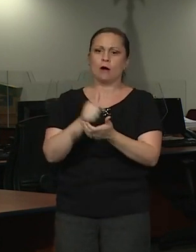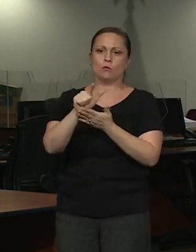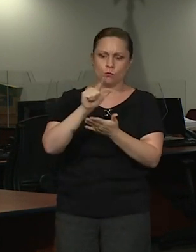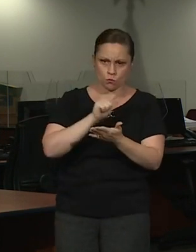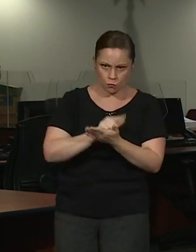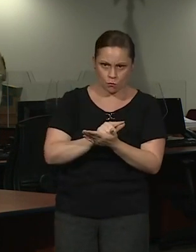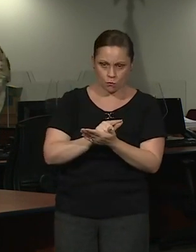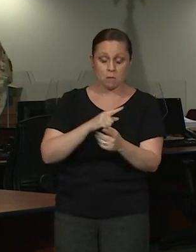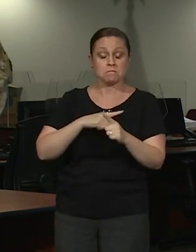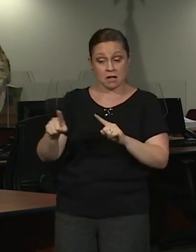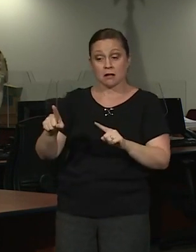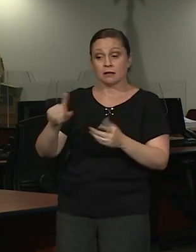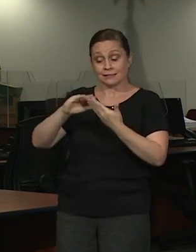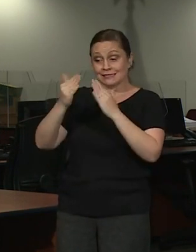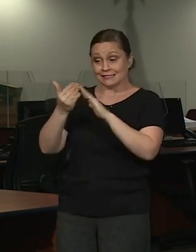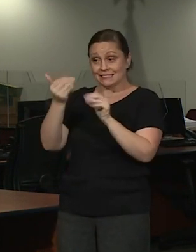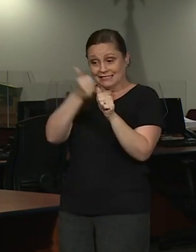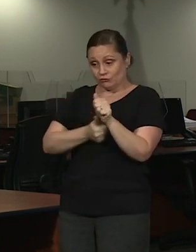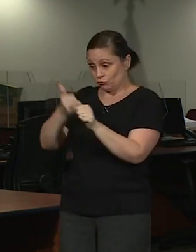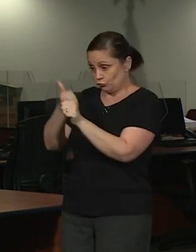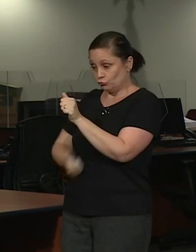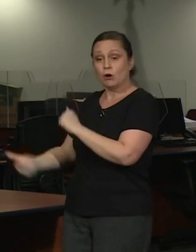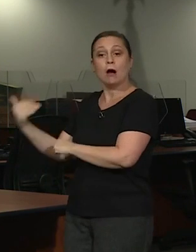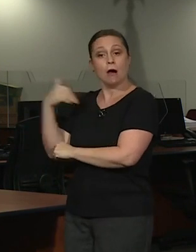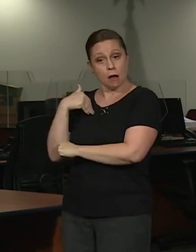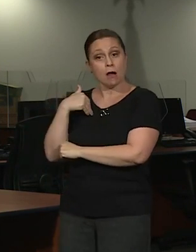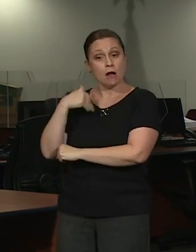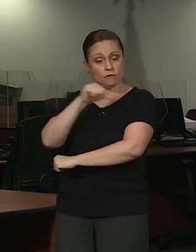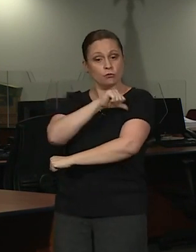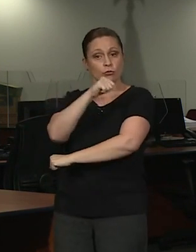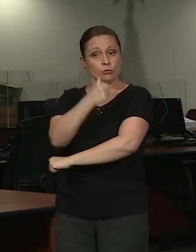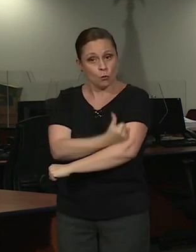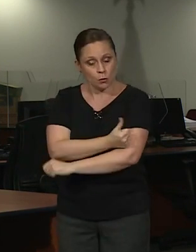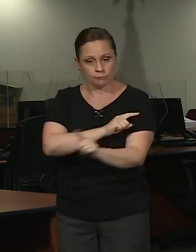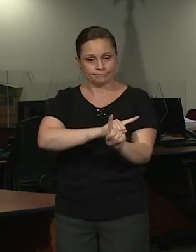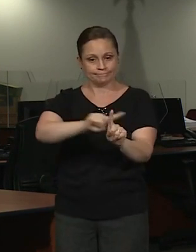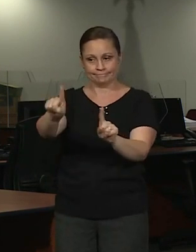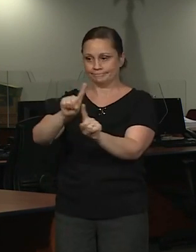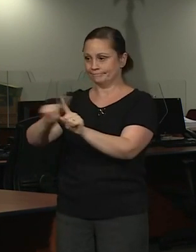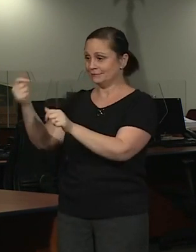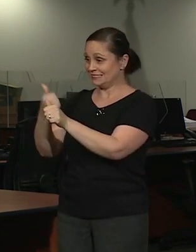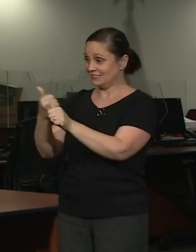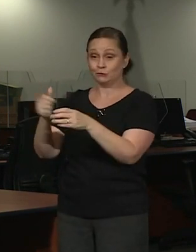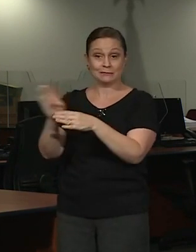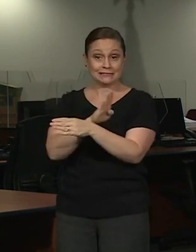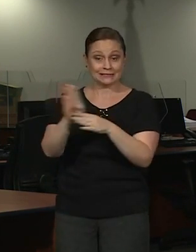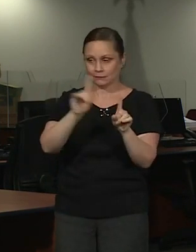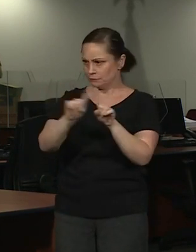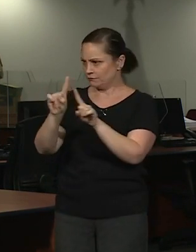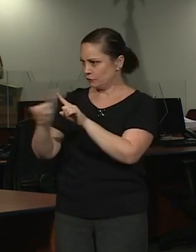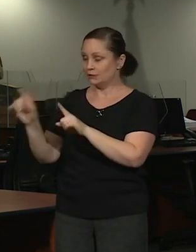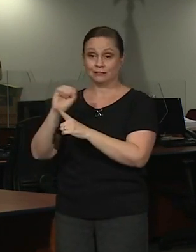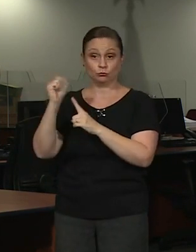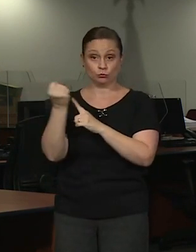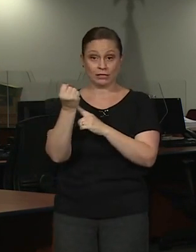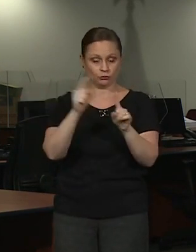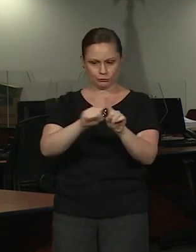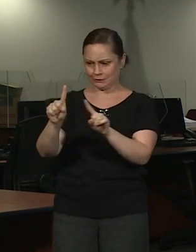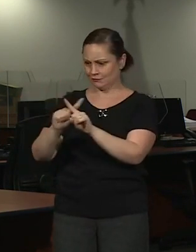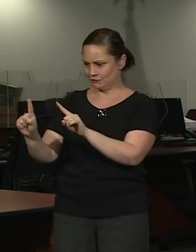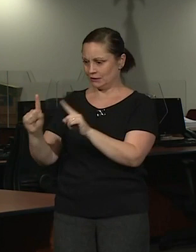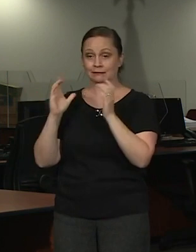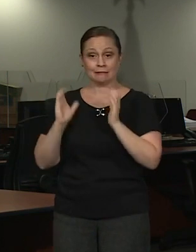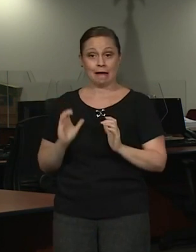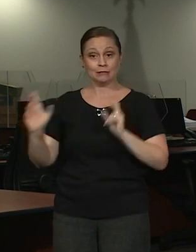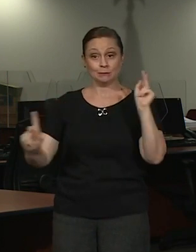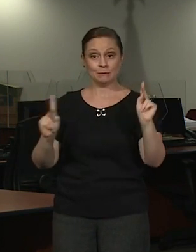have authority. Every city is different. Every businesses in those cities are different. Circumstances, the clientele, the